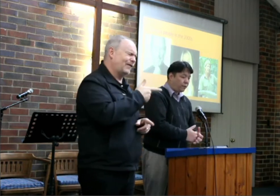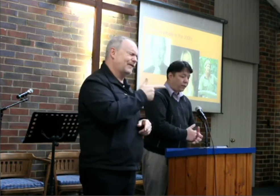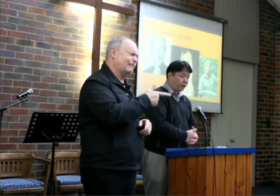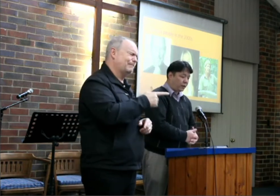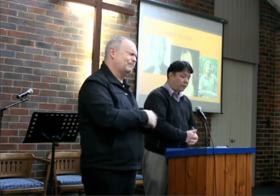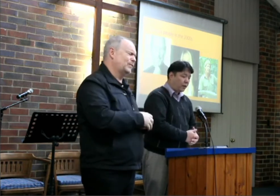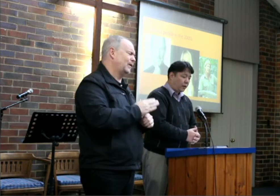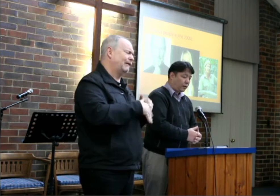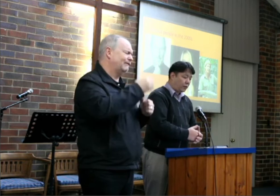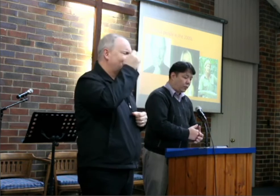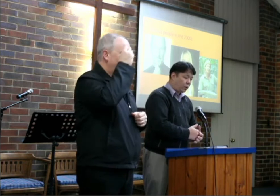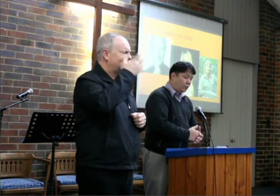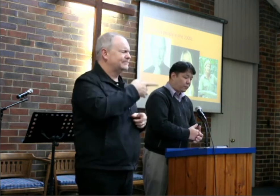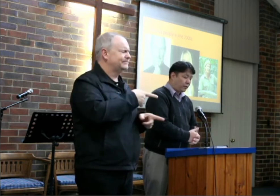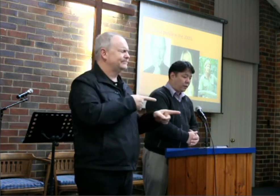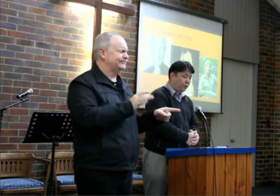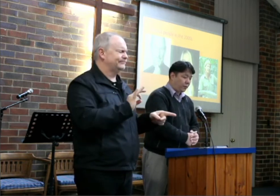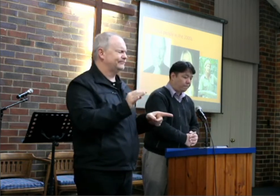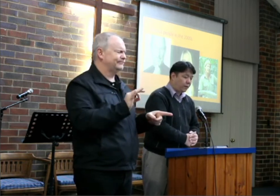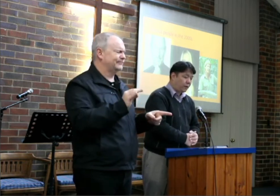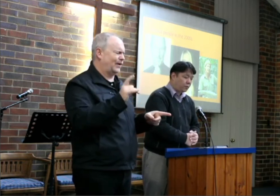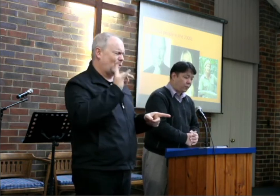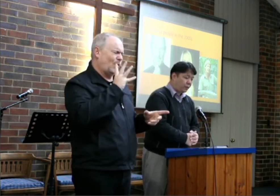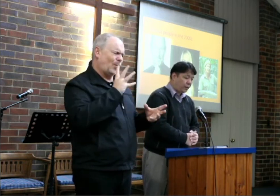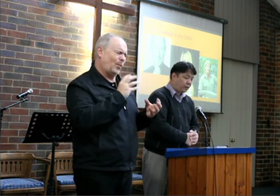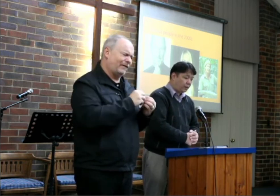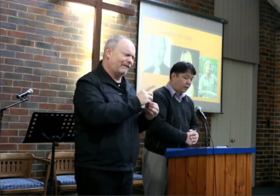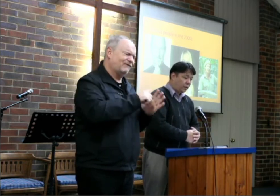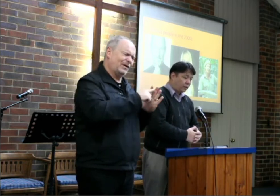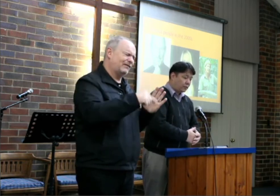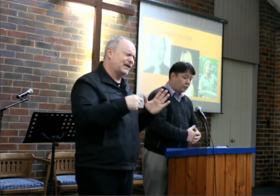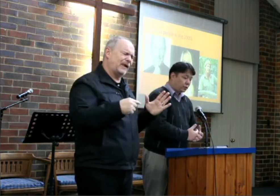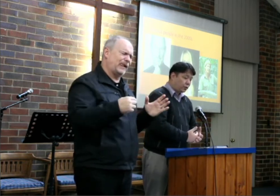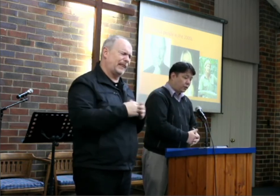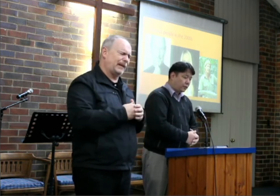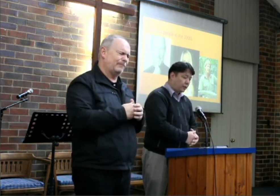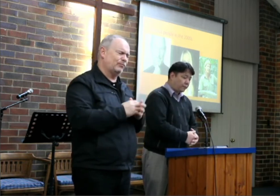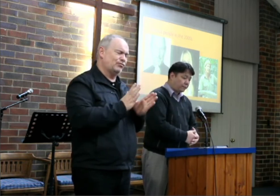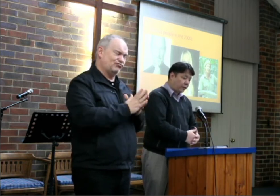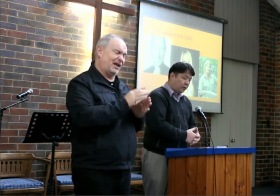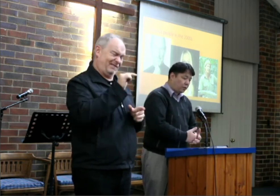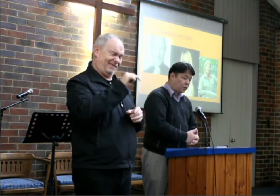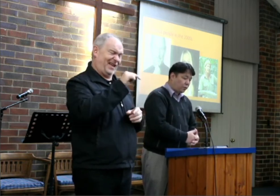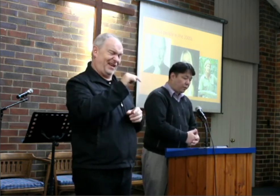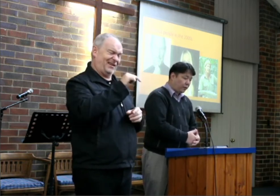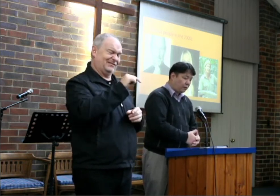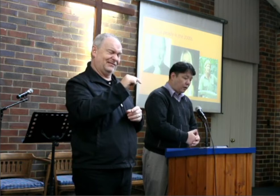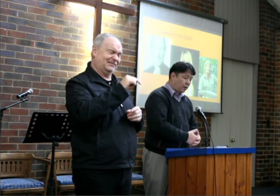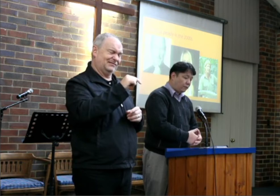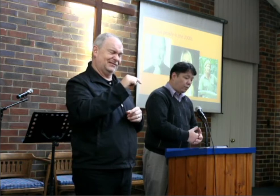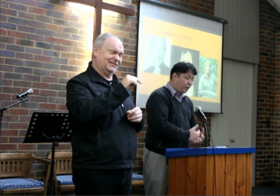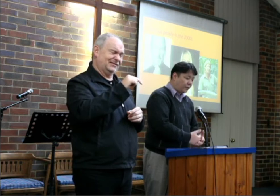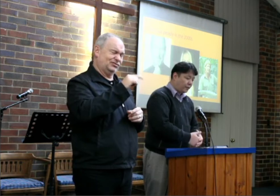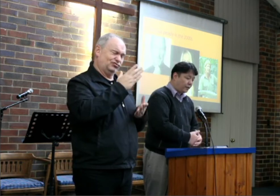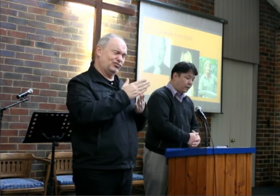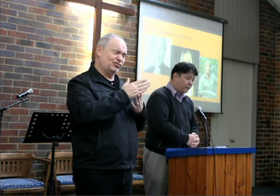never forget them, and that you will always be there for them. So we pray that this truth, this knowledge will be made even